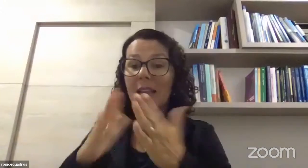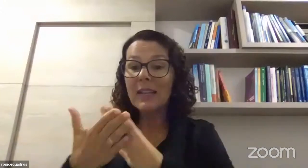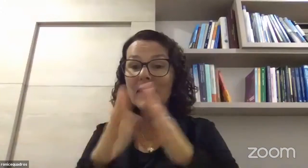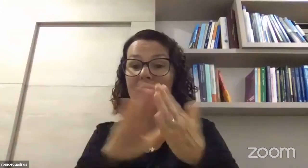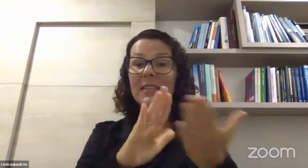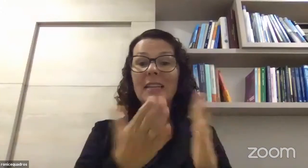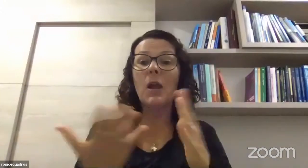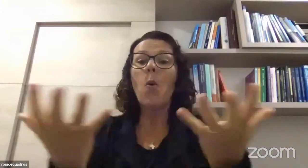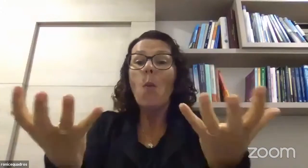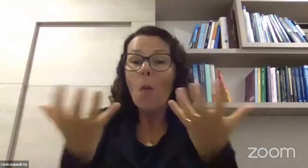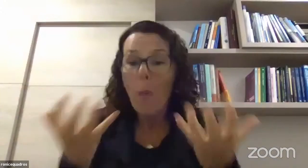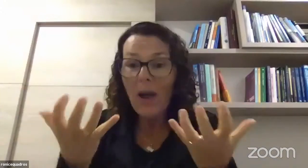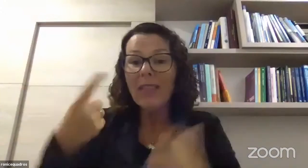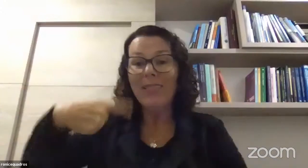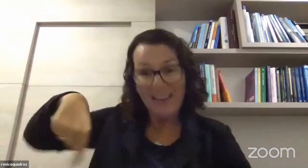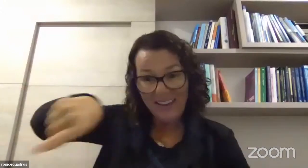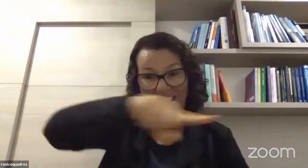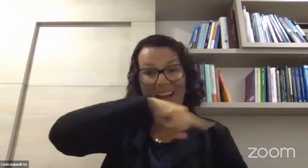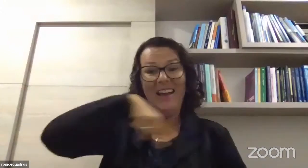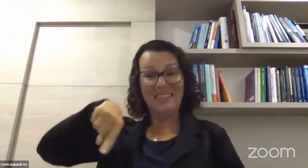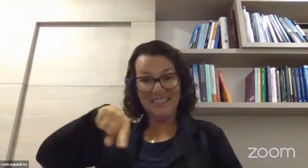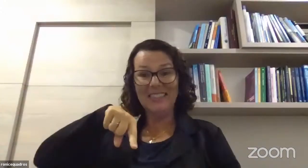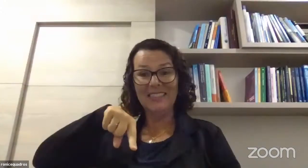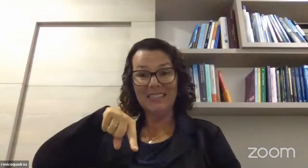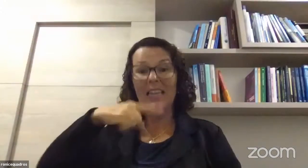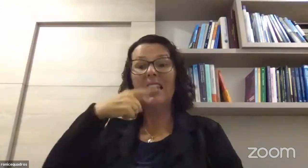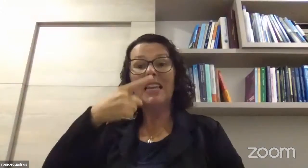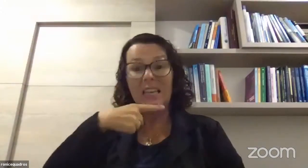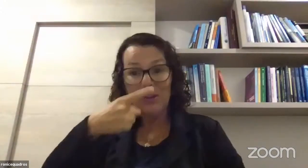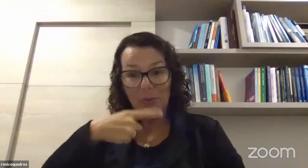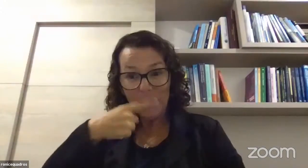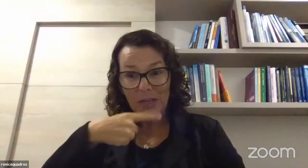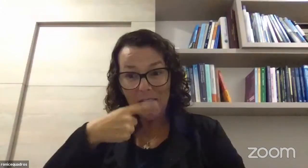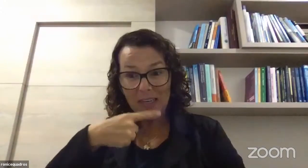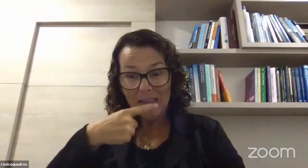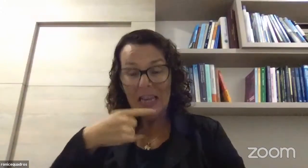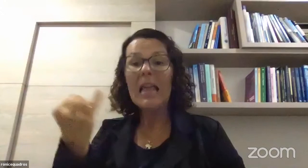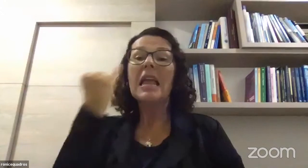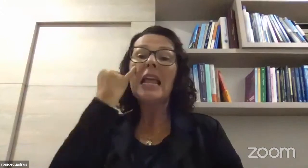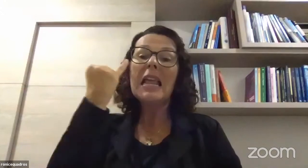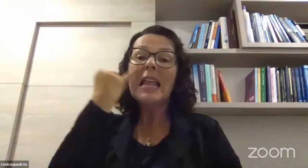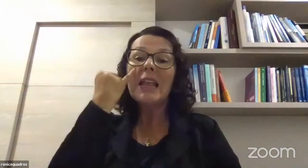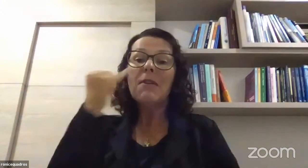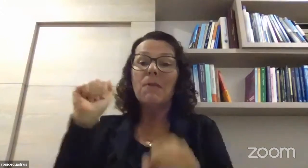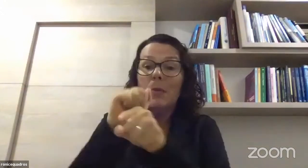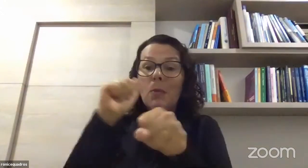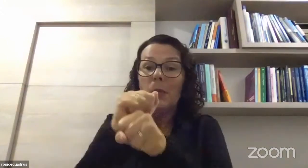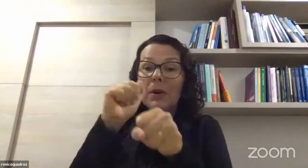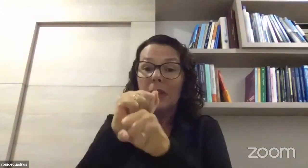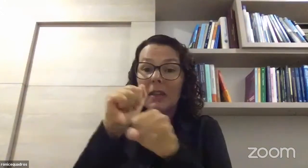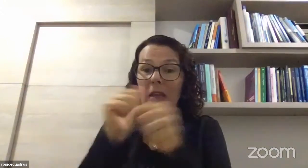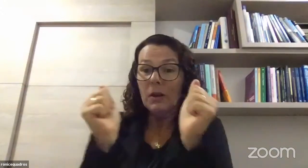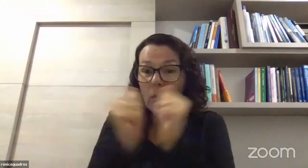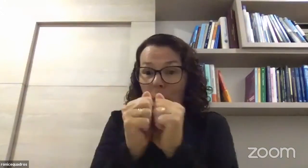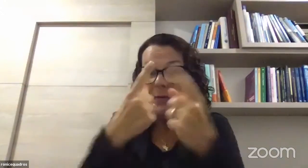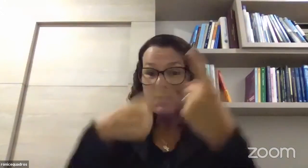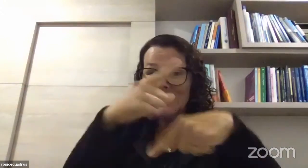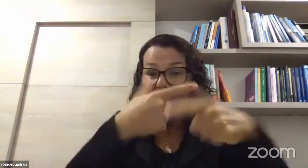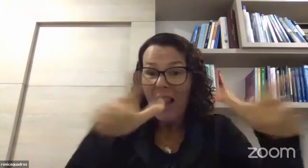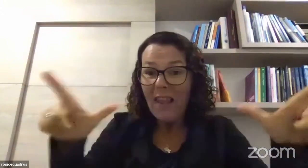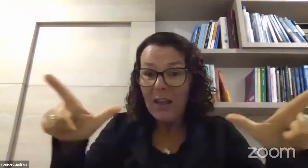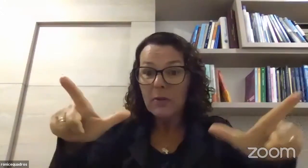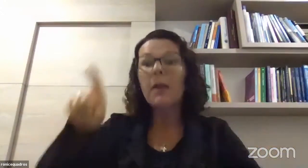But sometimes when we think that, we forget that we're hearing. And if